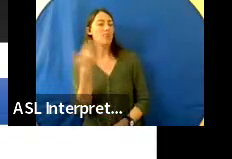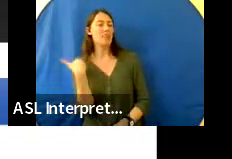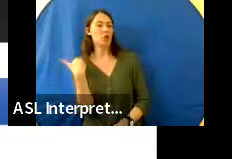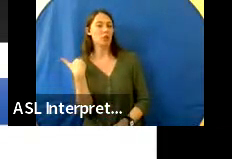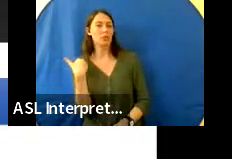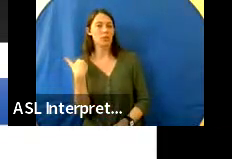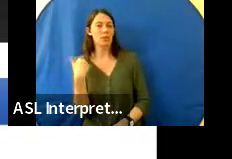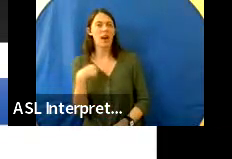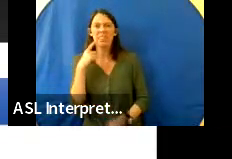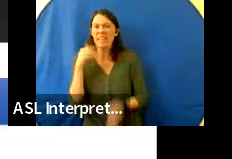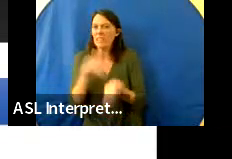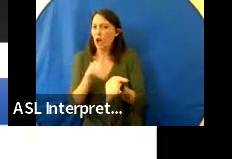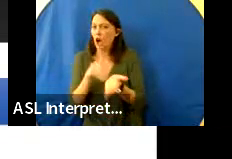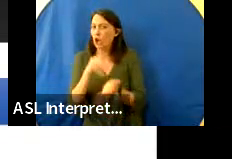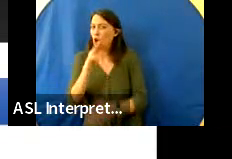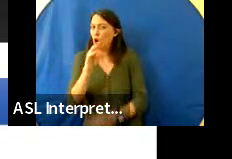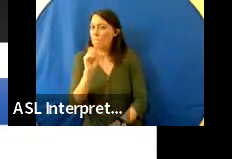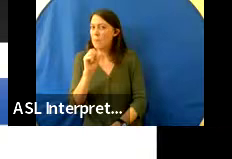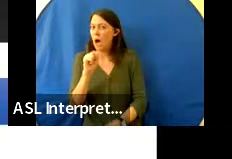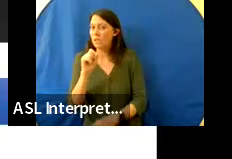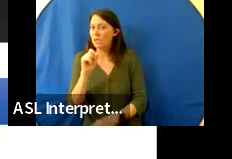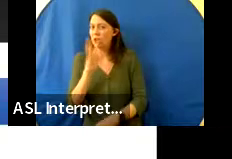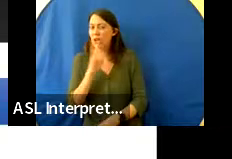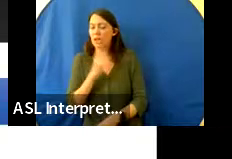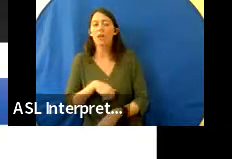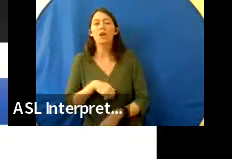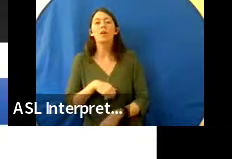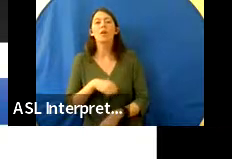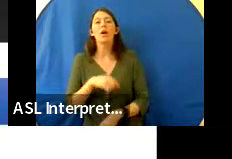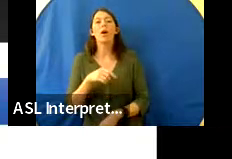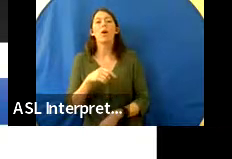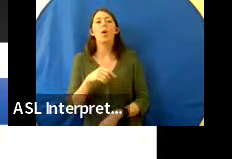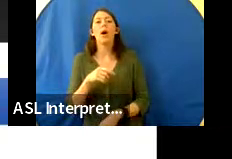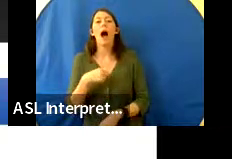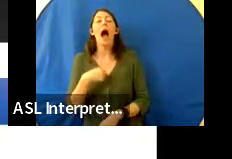good. I haven't had a lot of chance to process. I don't know, what do others think?